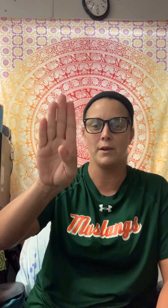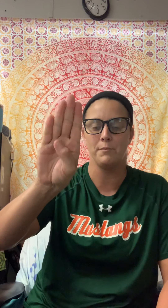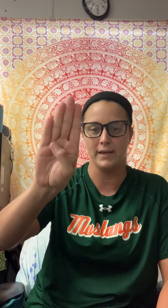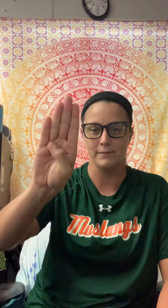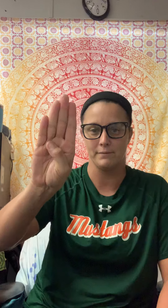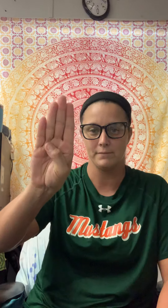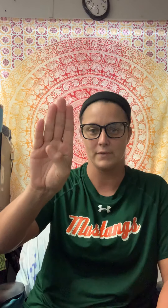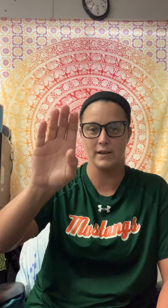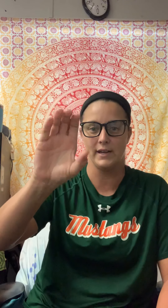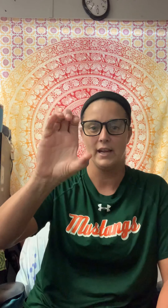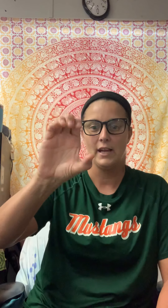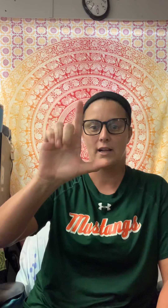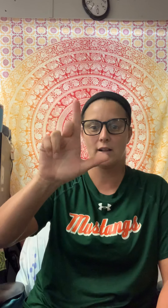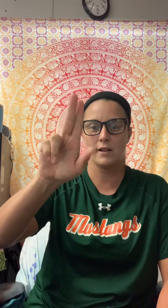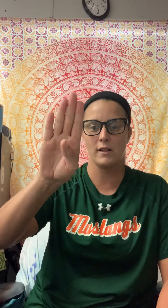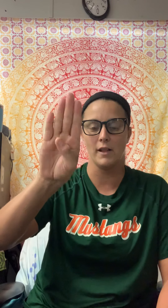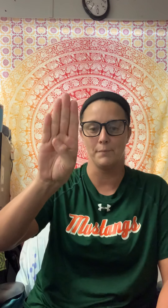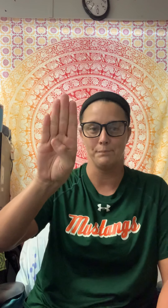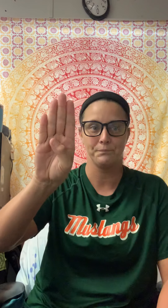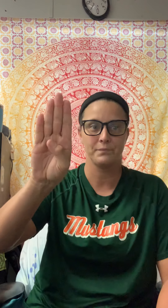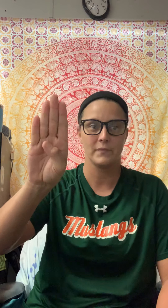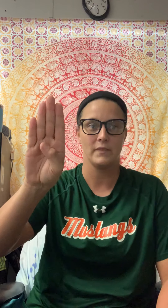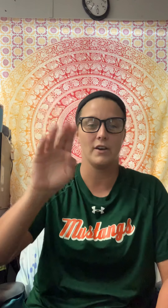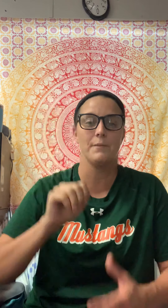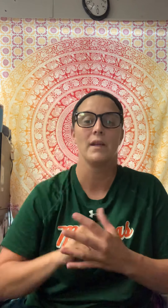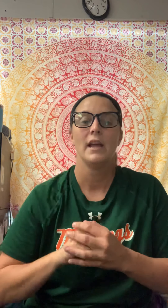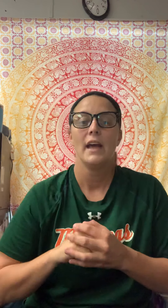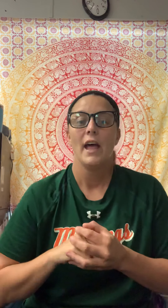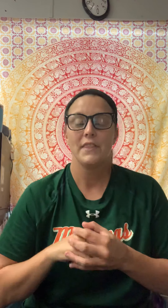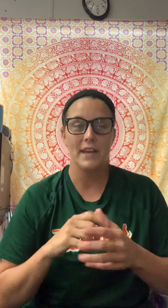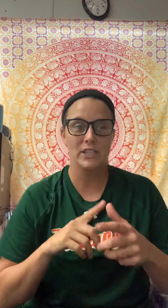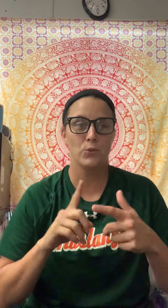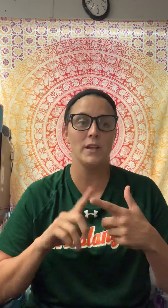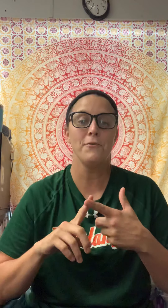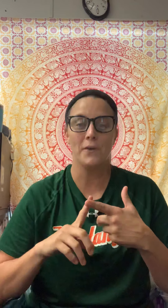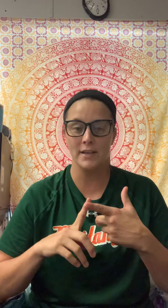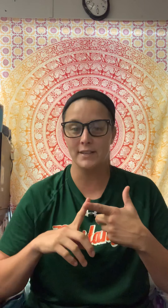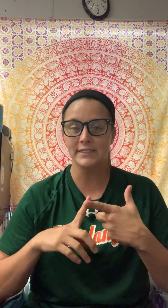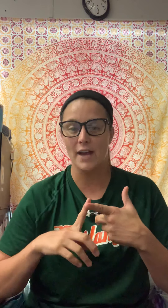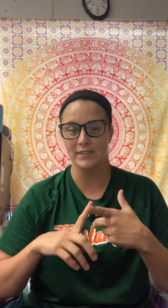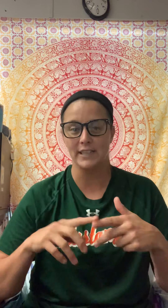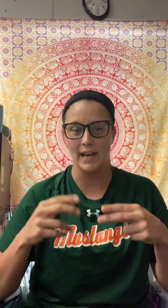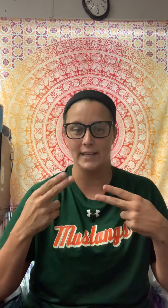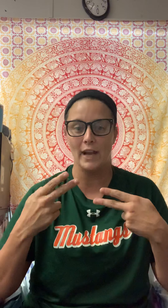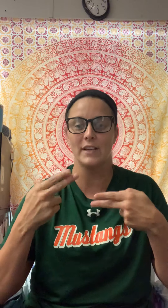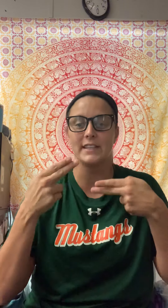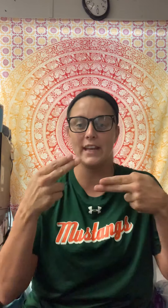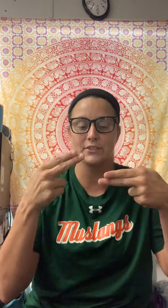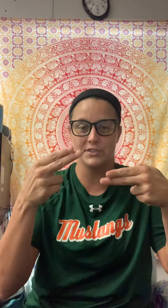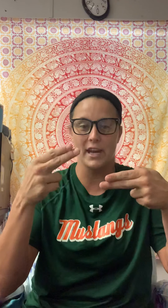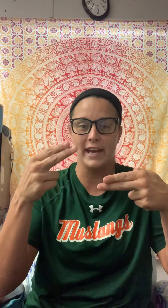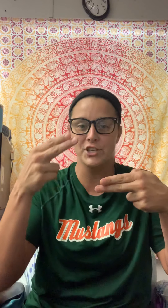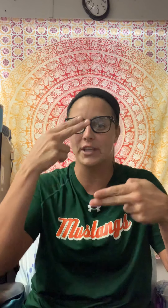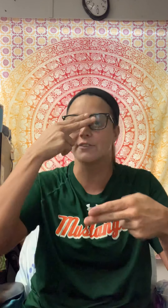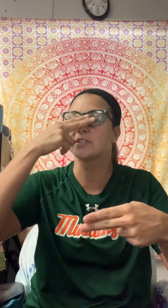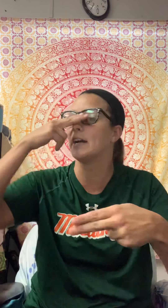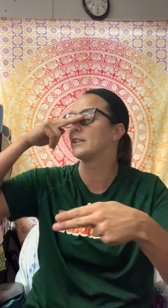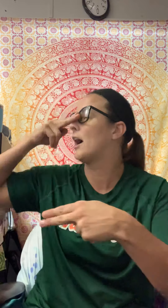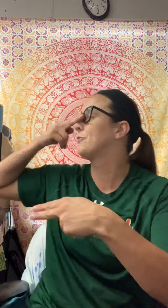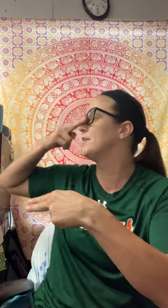B, all right? Club, all right? The next one, fun, does have a sign. Now, it's an H that slides off the